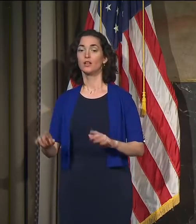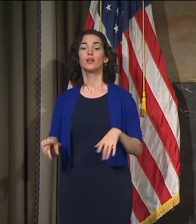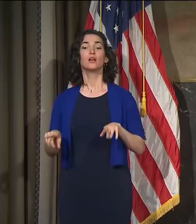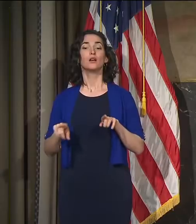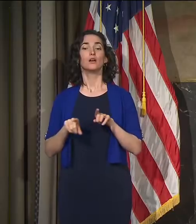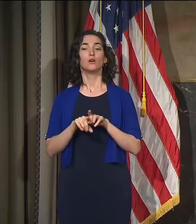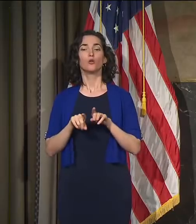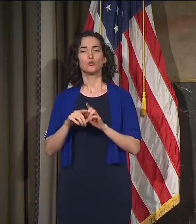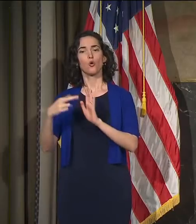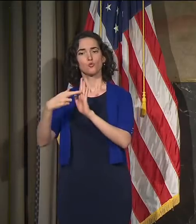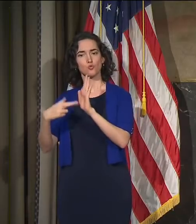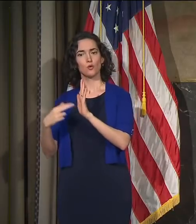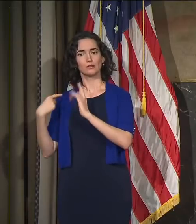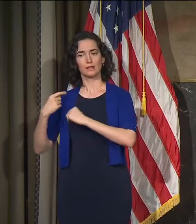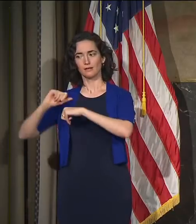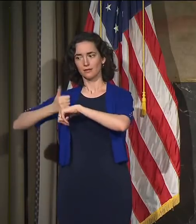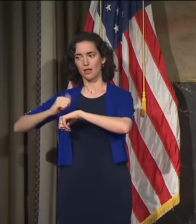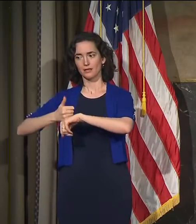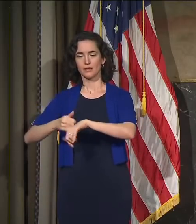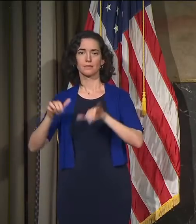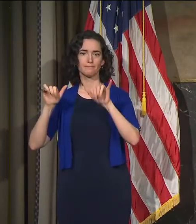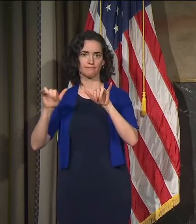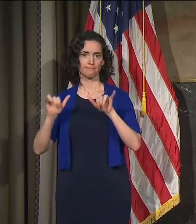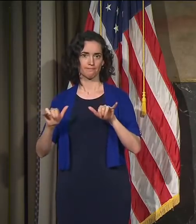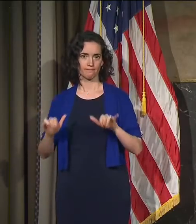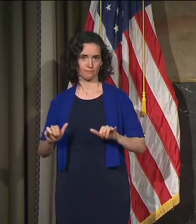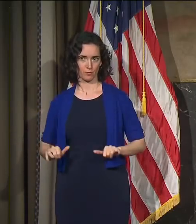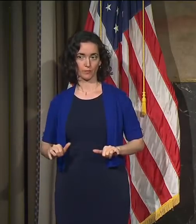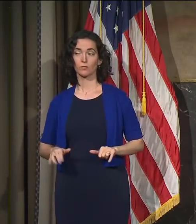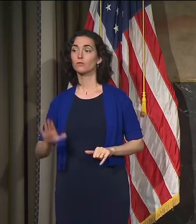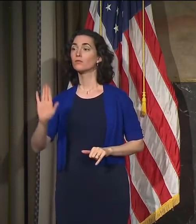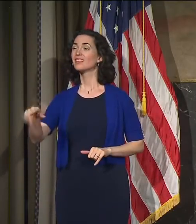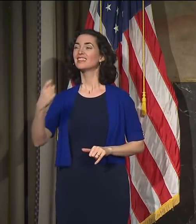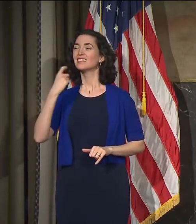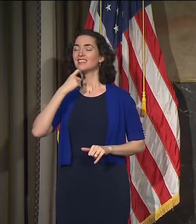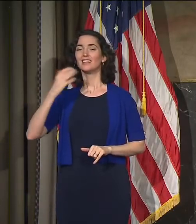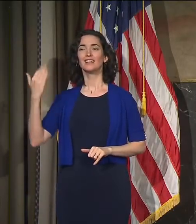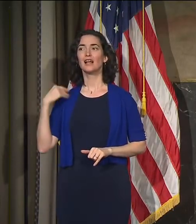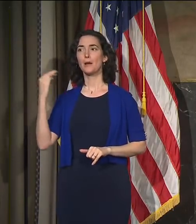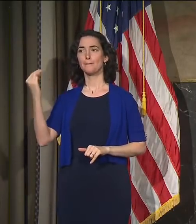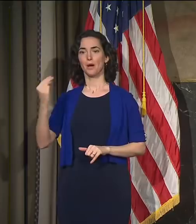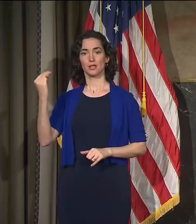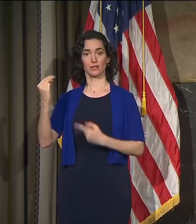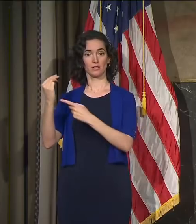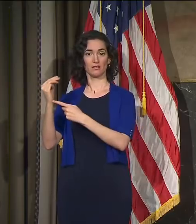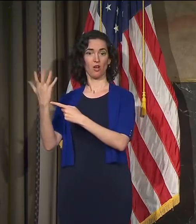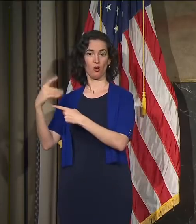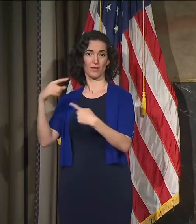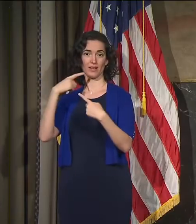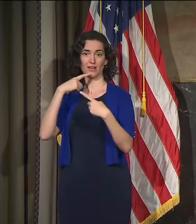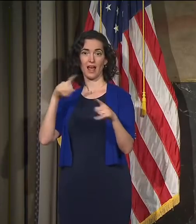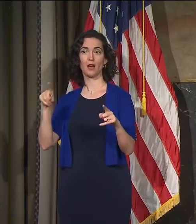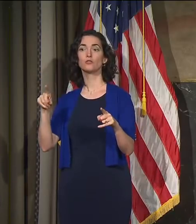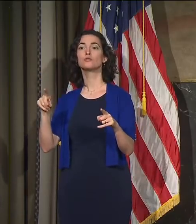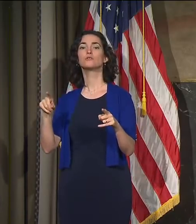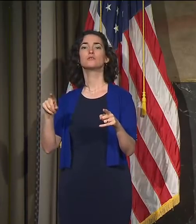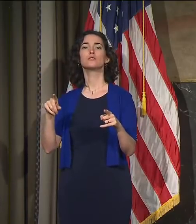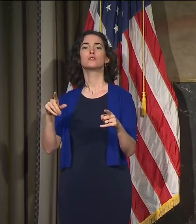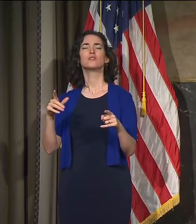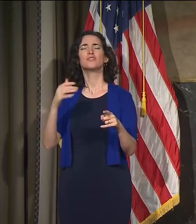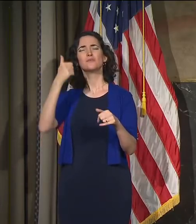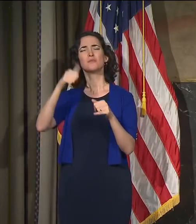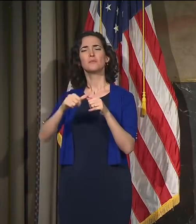in place. And this was emphasized on Monday, by the way, in our most recent telephone